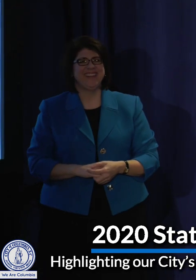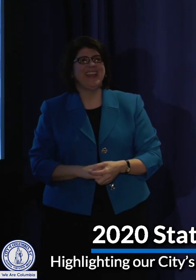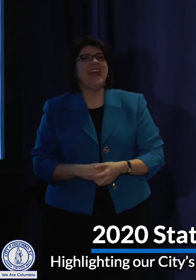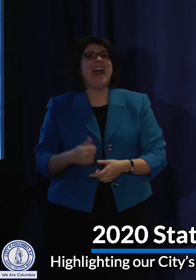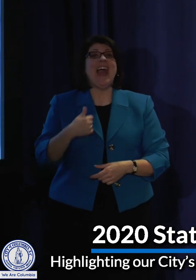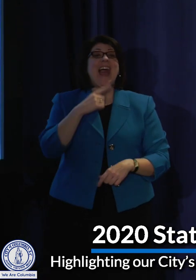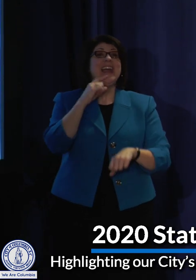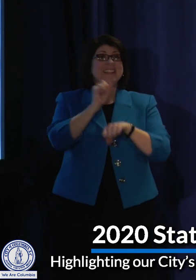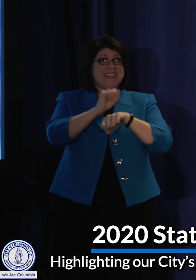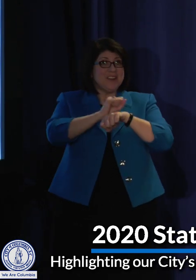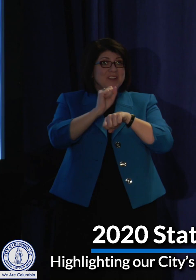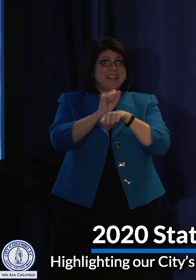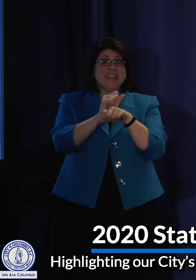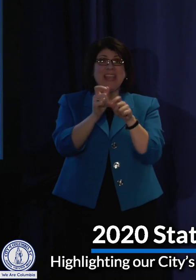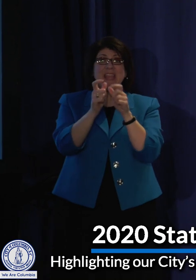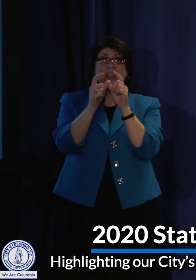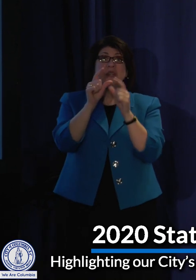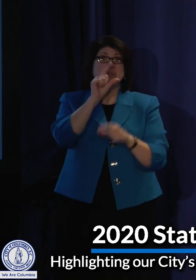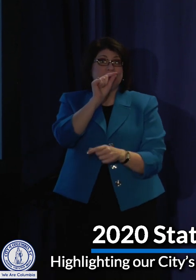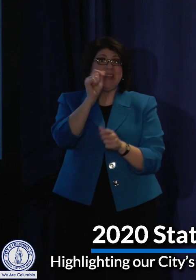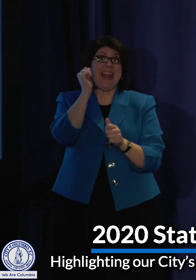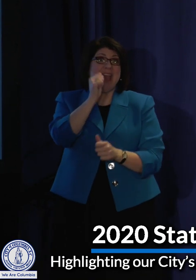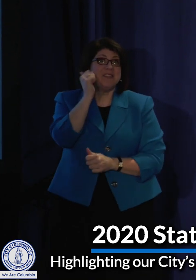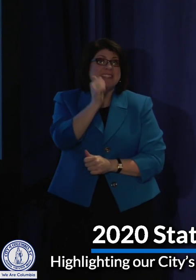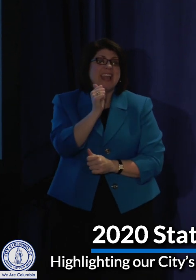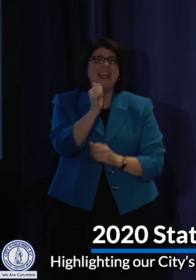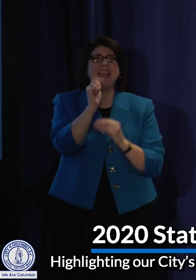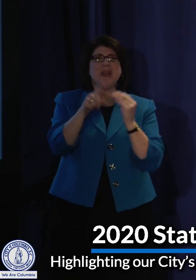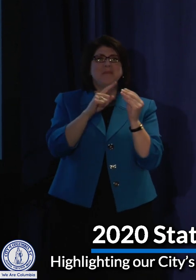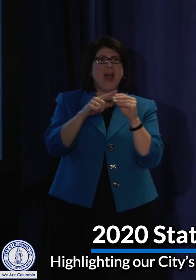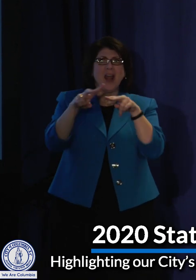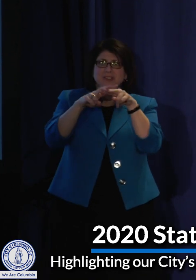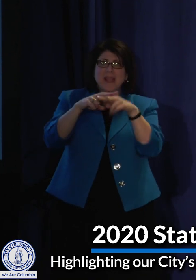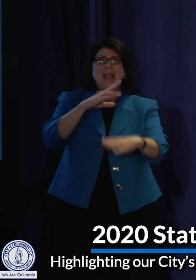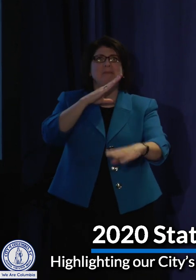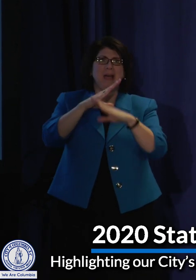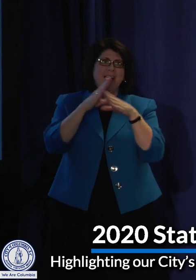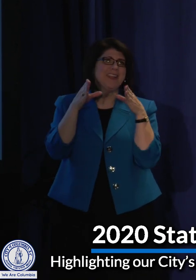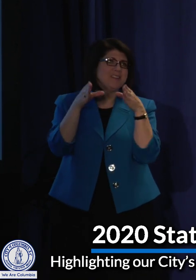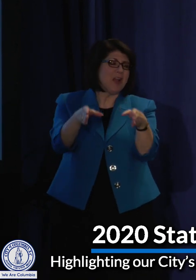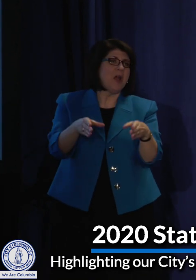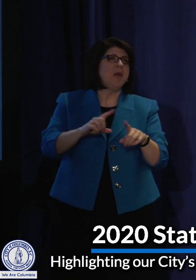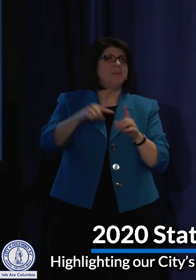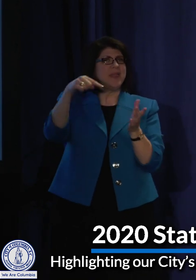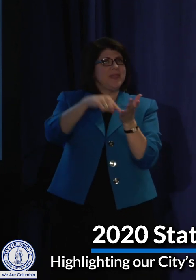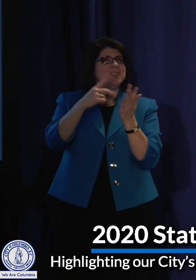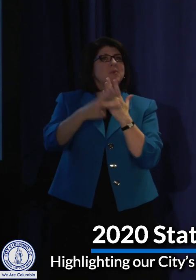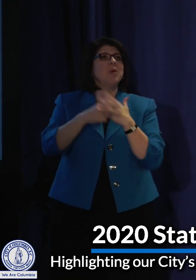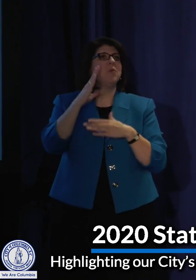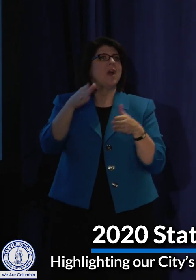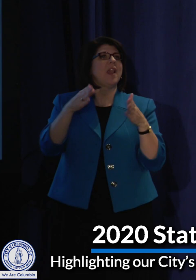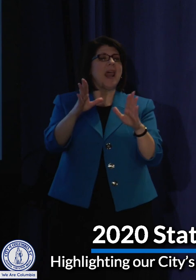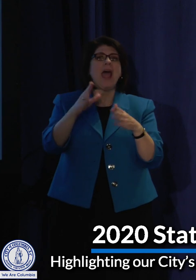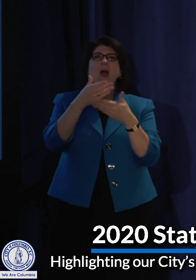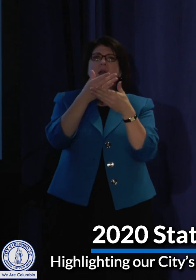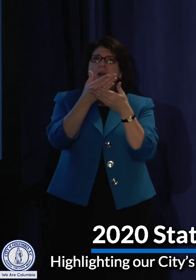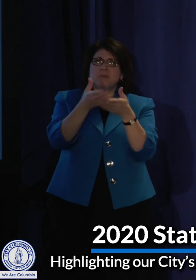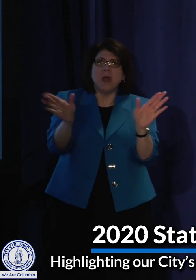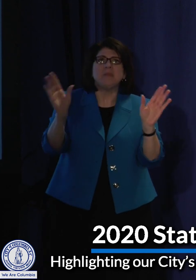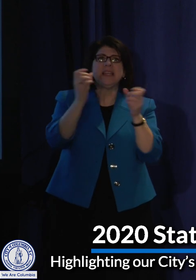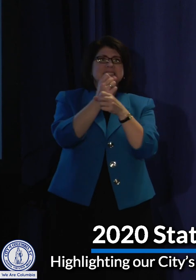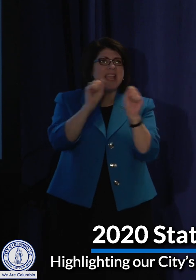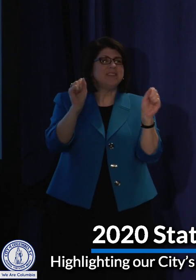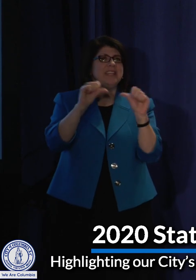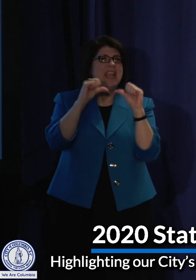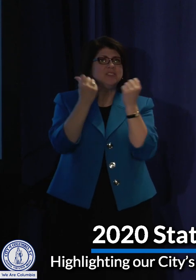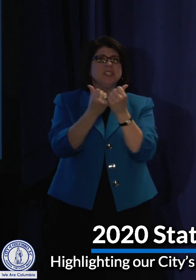I literally get a tweet every single day about a train blocking the roadway. But this program was going to allow public safety agencies